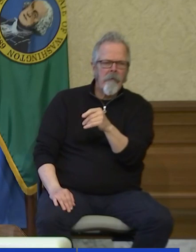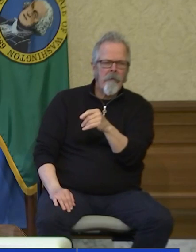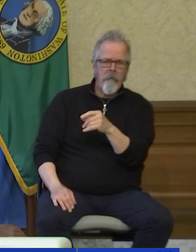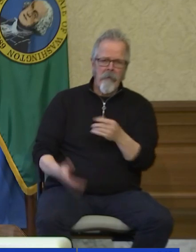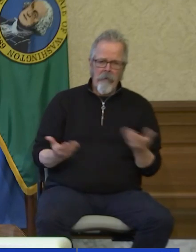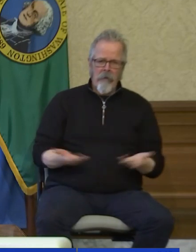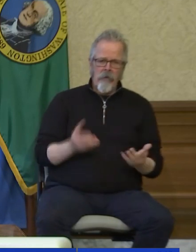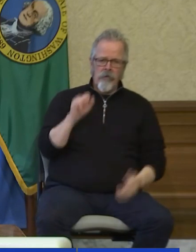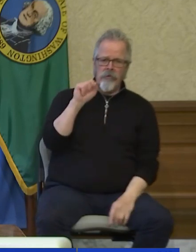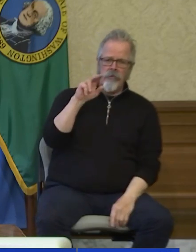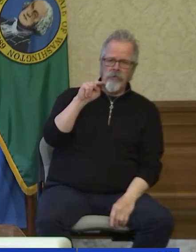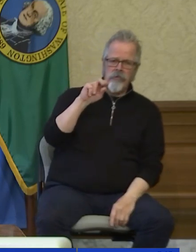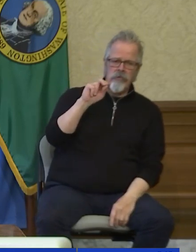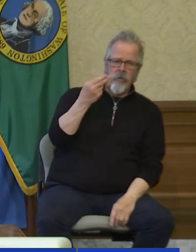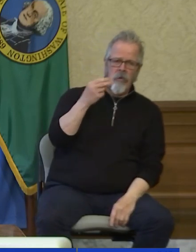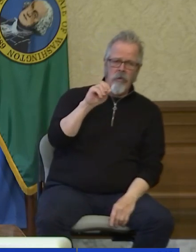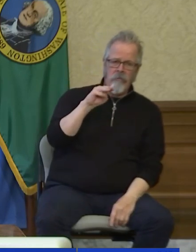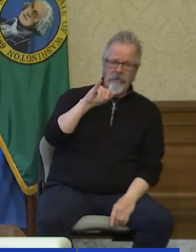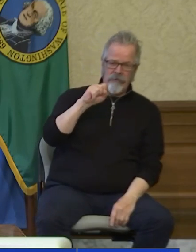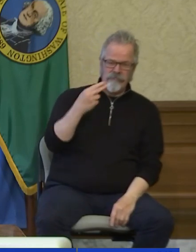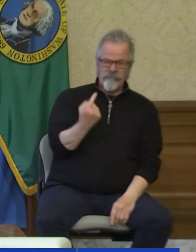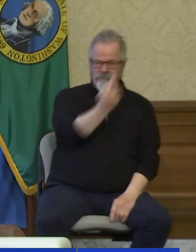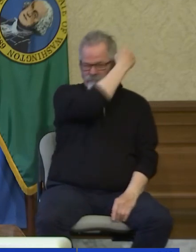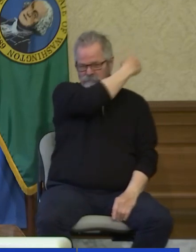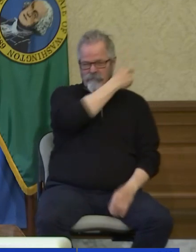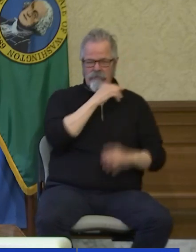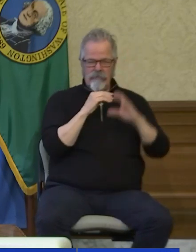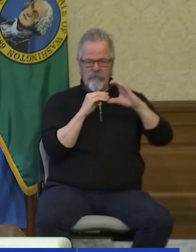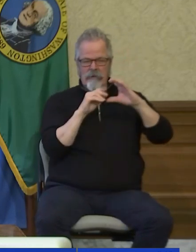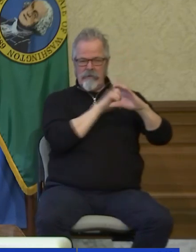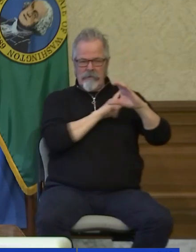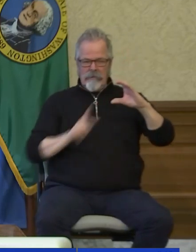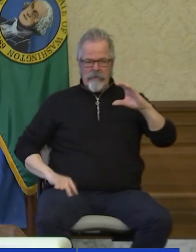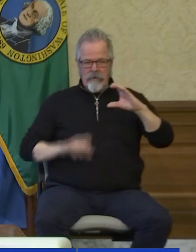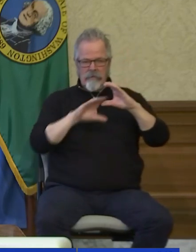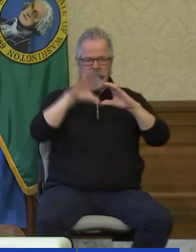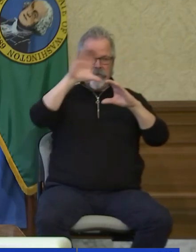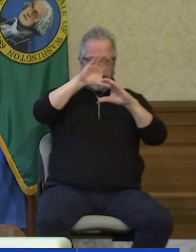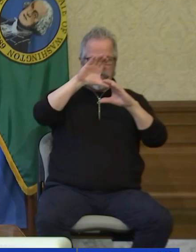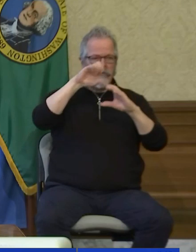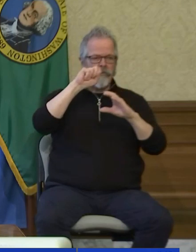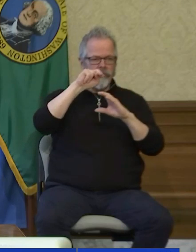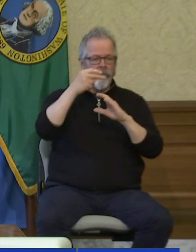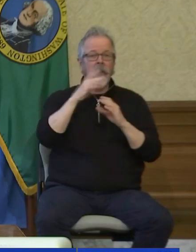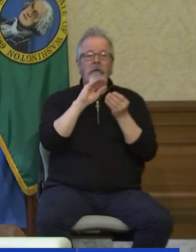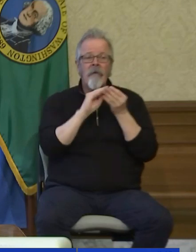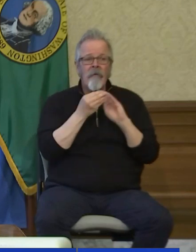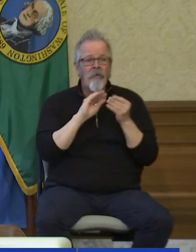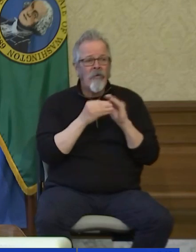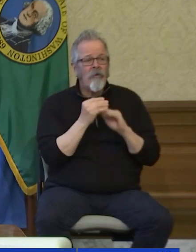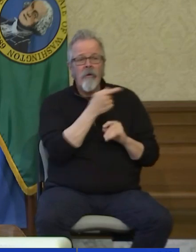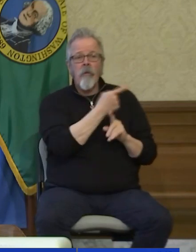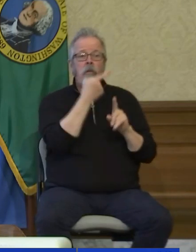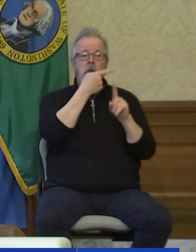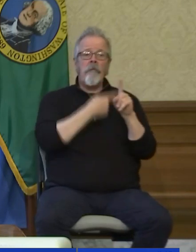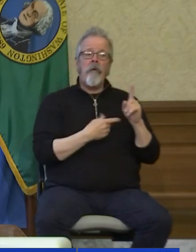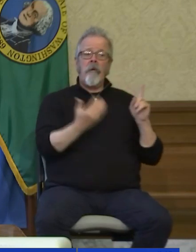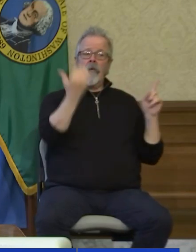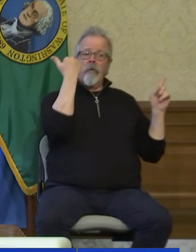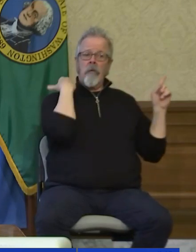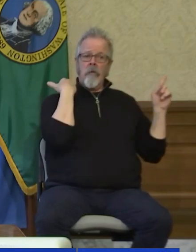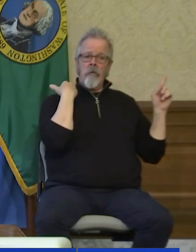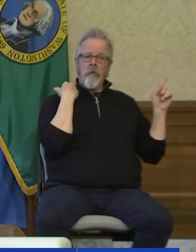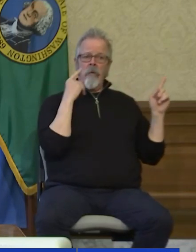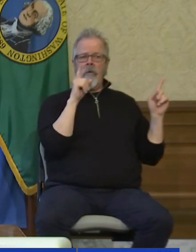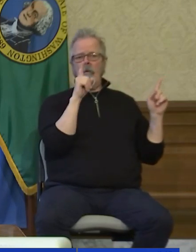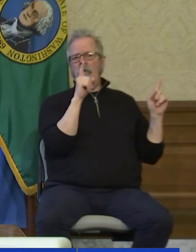about 30, down from 100 a month ago. And as you've said, people overwhelmingly are complying with your stay-at-home order. I guess